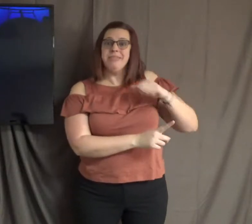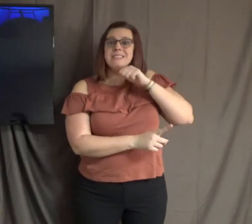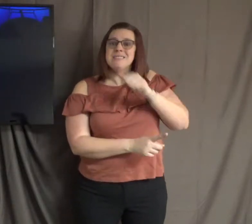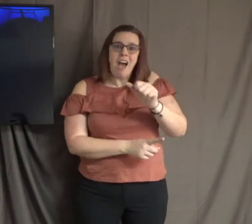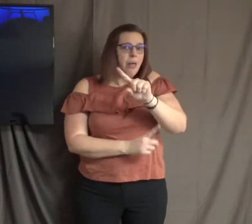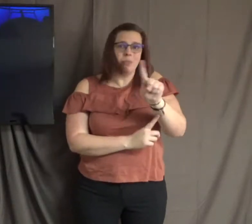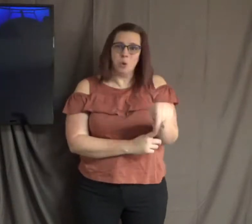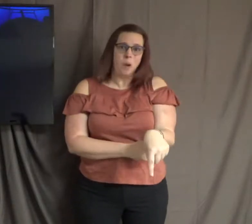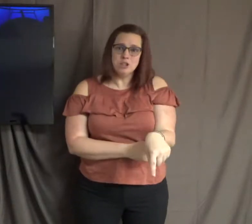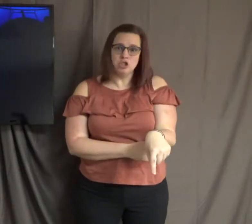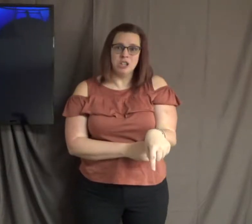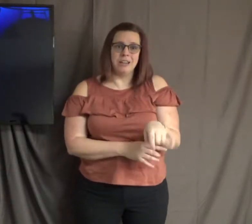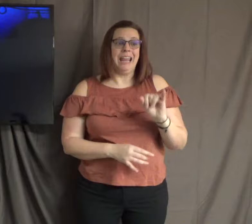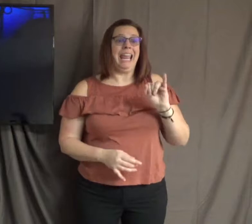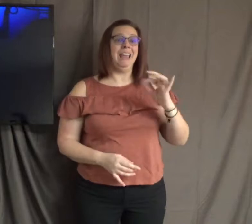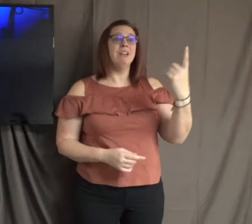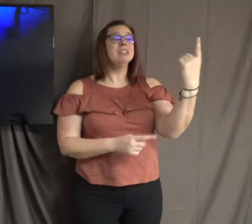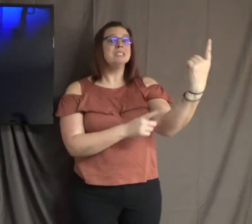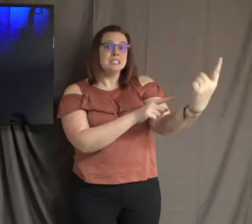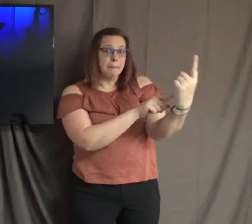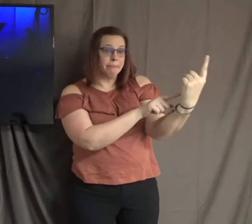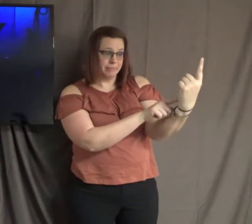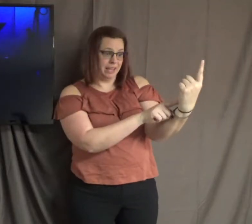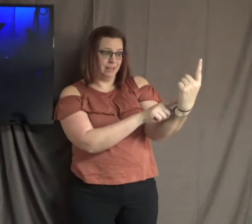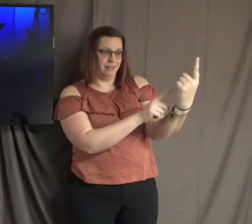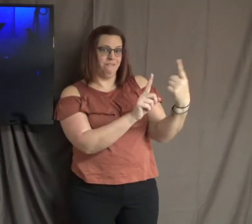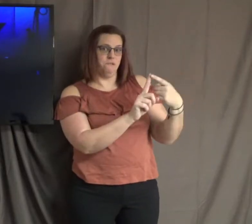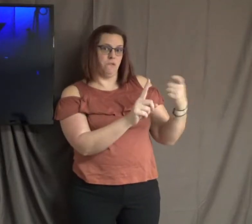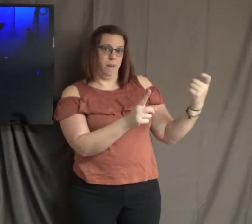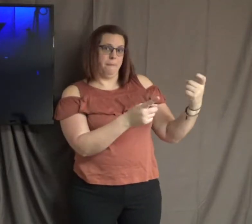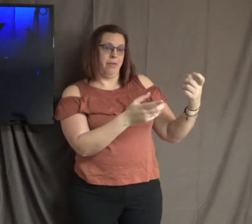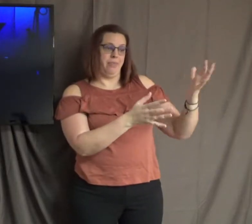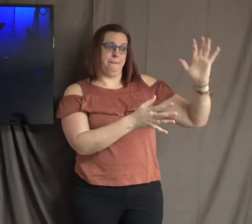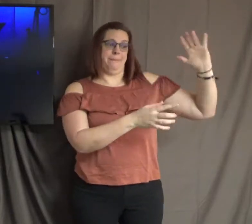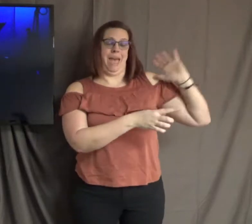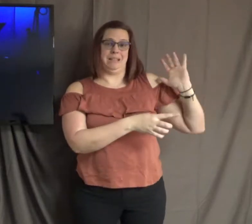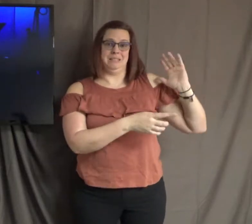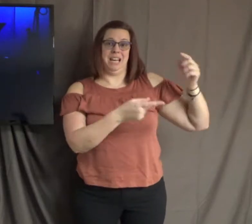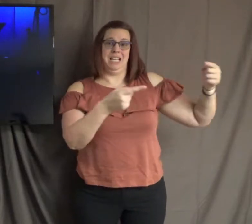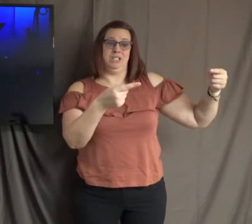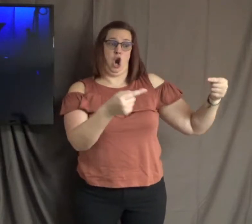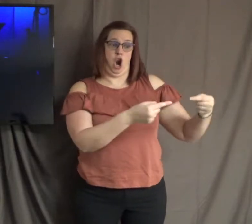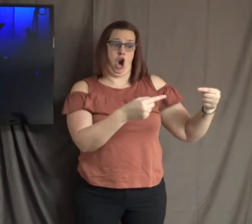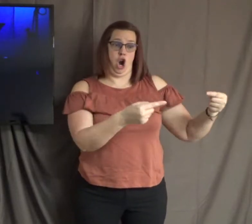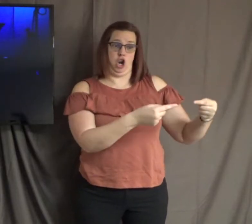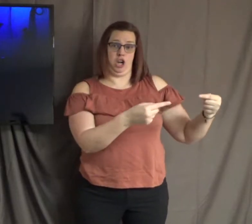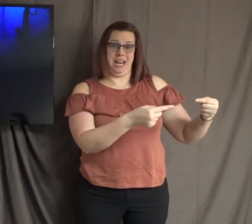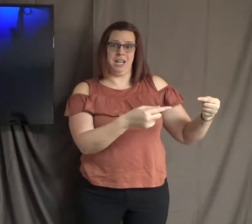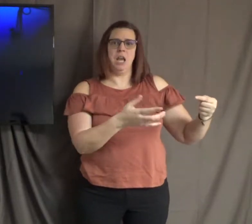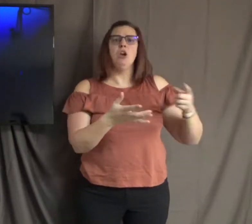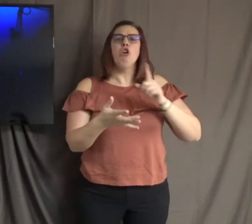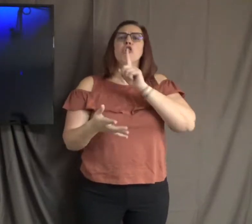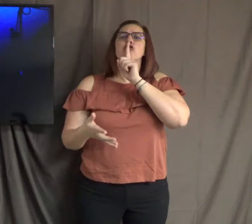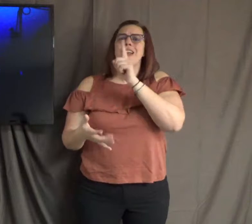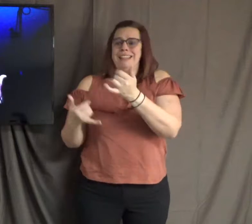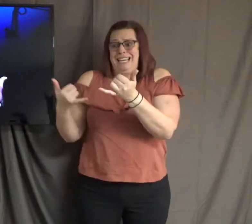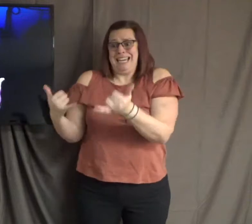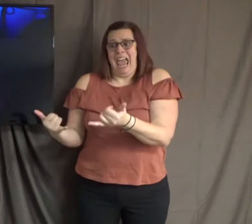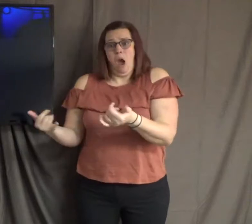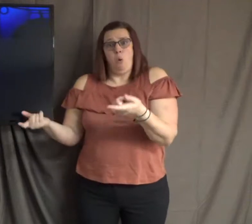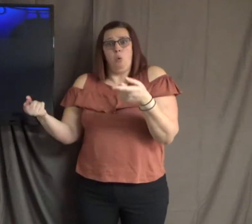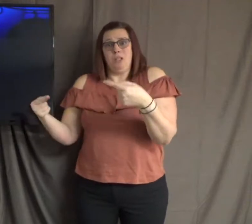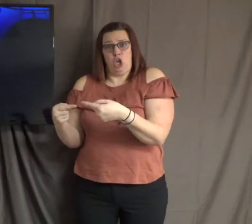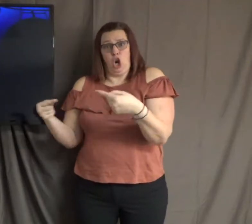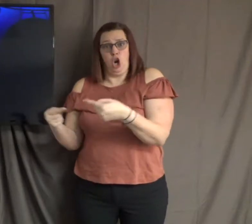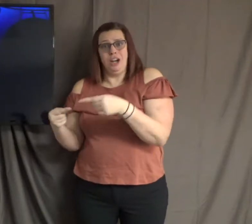said, if something from the past is hurting you, it's the thought that's hurting you now. The question is, who am I now in relationship with